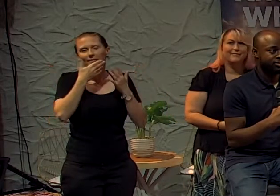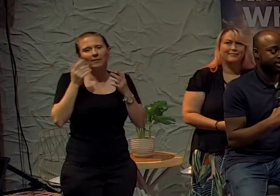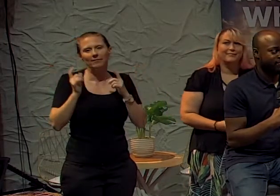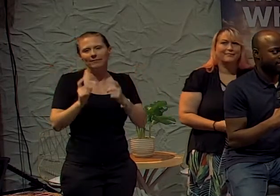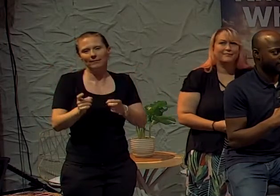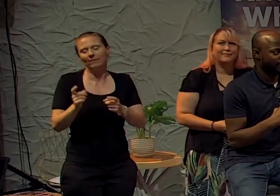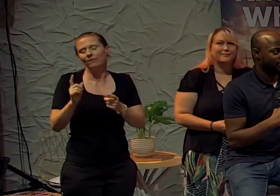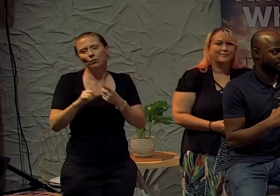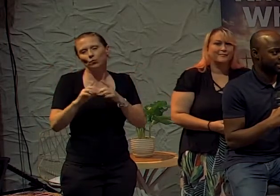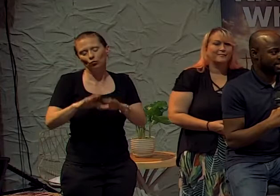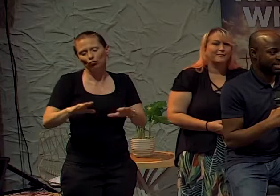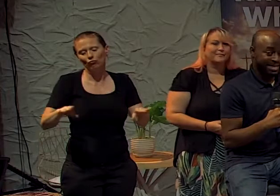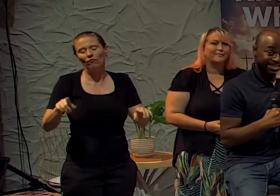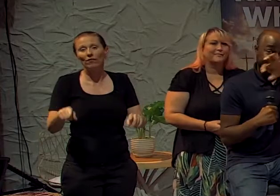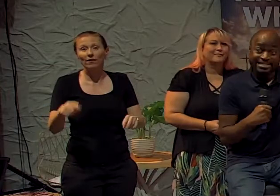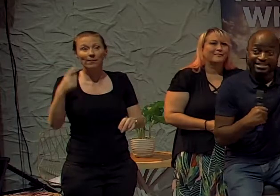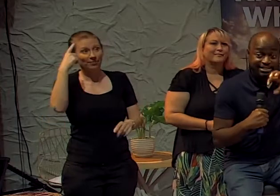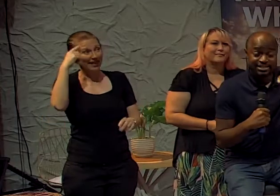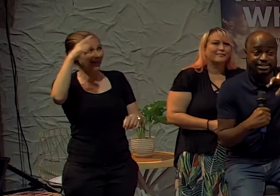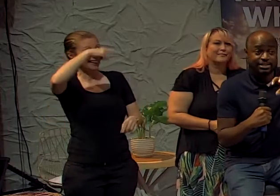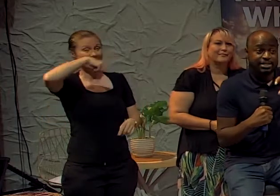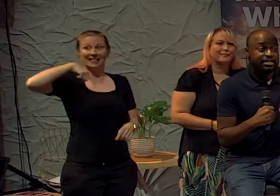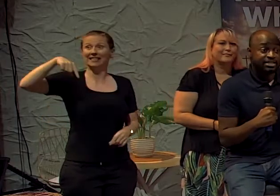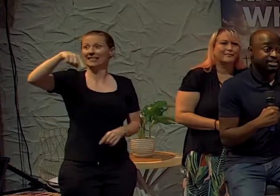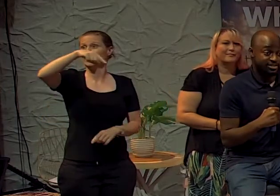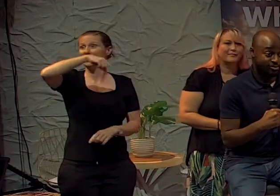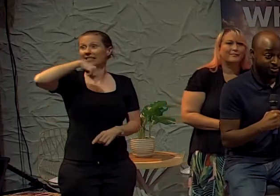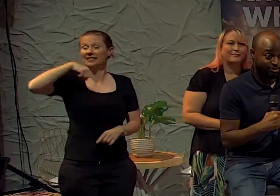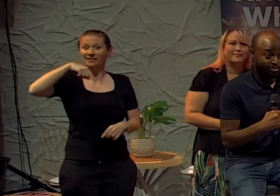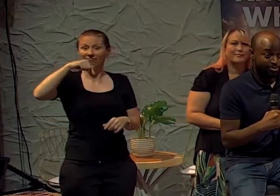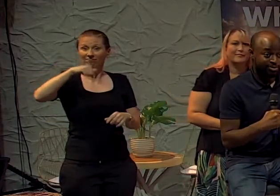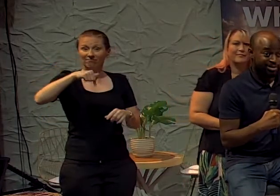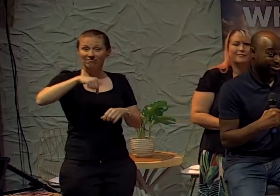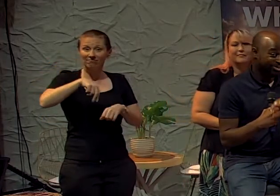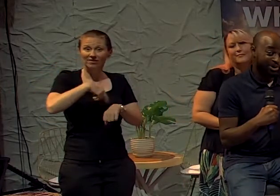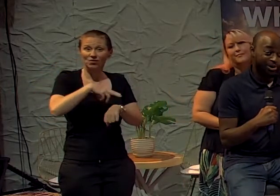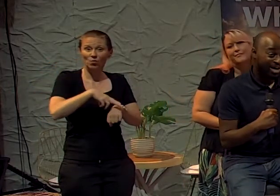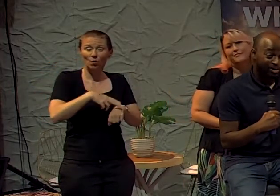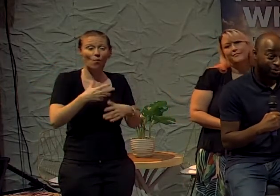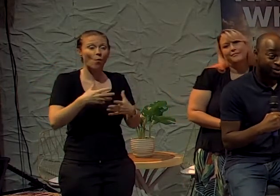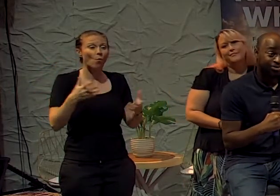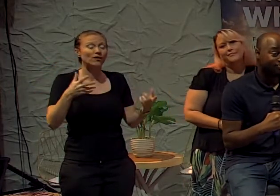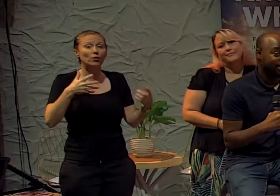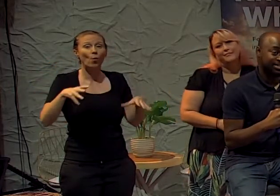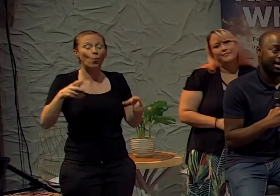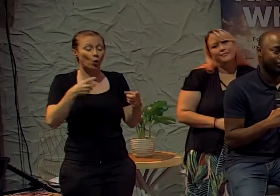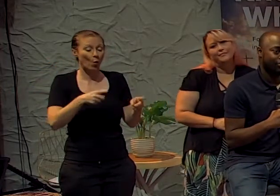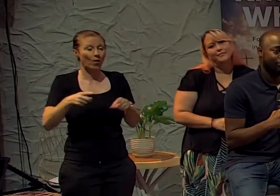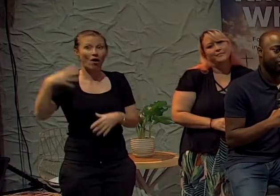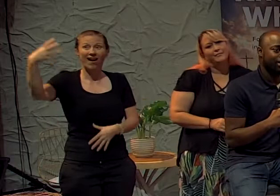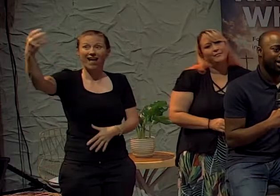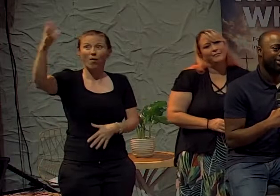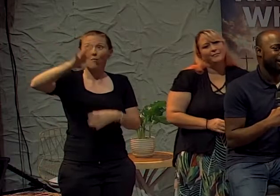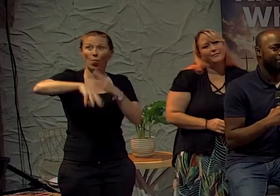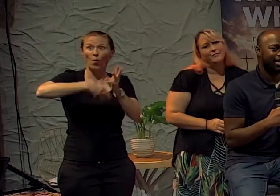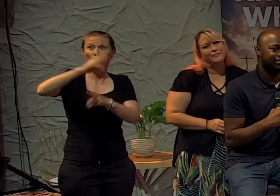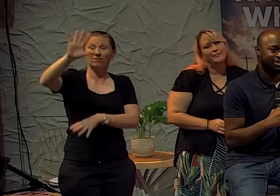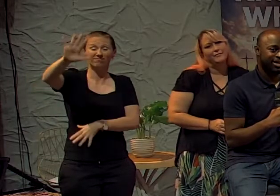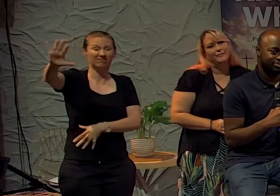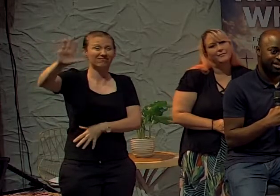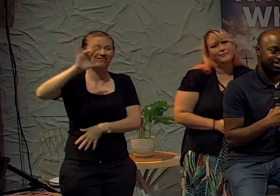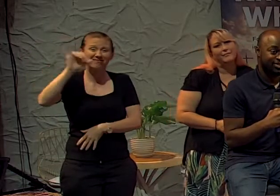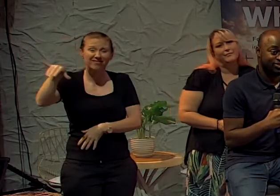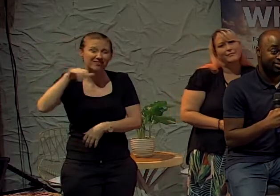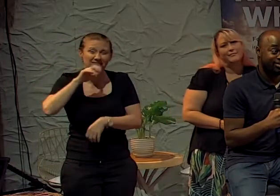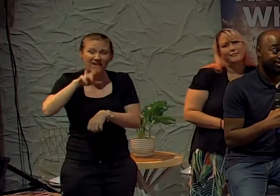children than for them thinking that this is normal. And what's going on in the world, that's not normal. And when that becomes